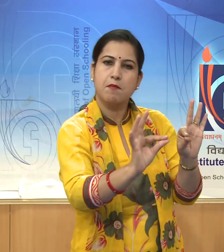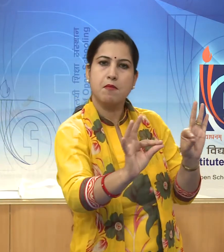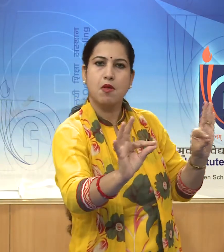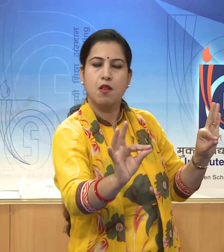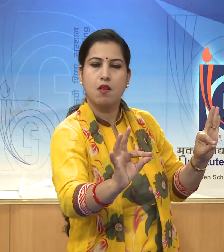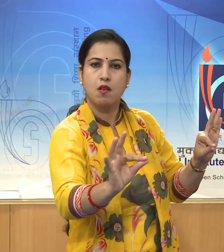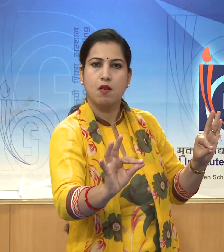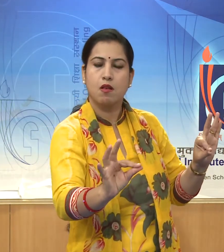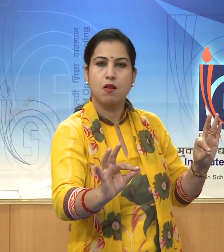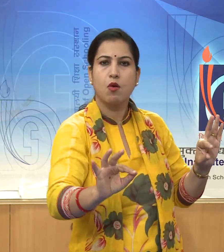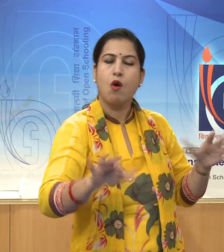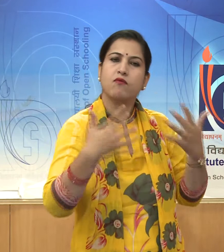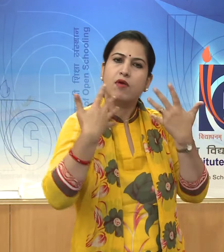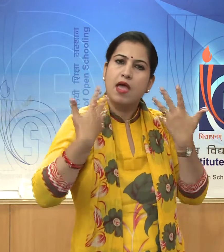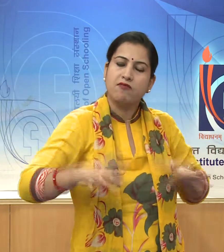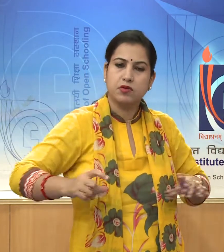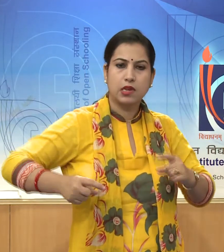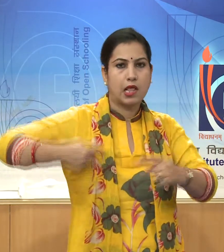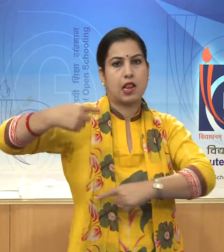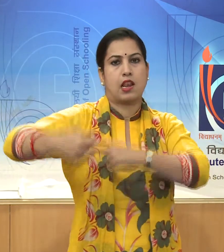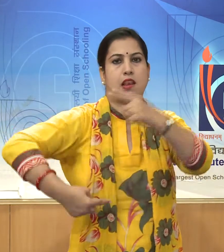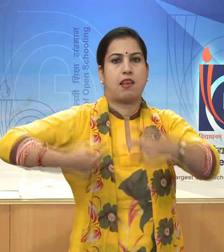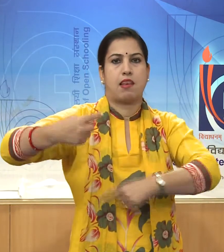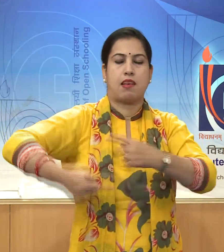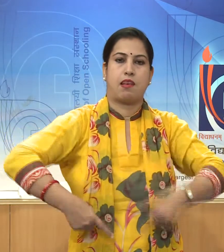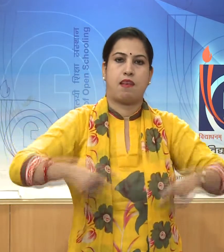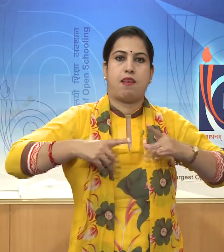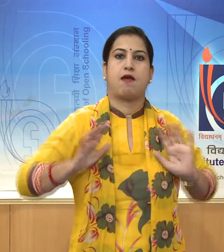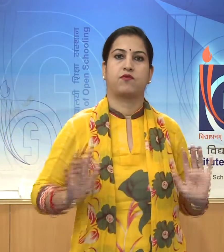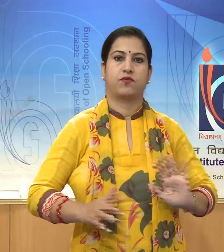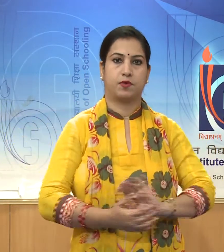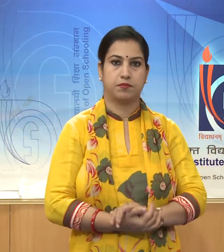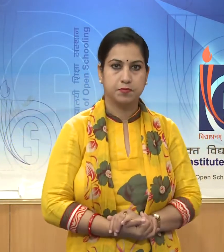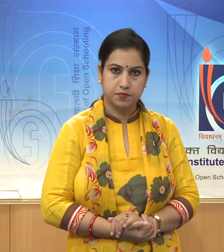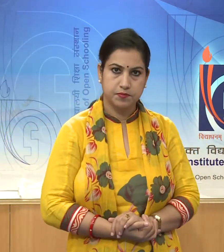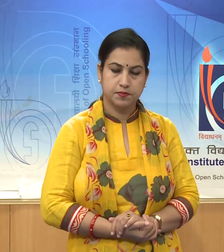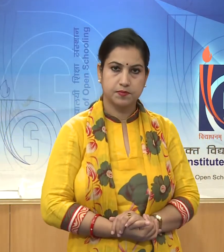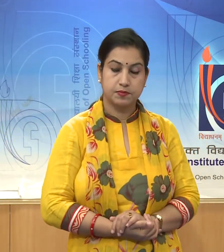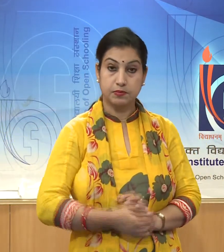simplicity of everyday life. The